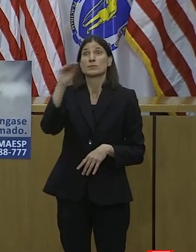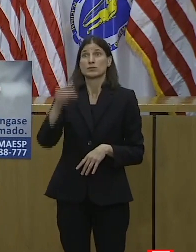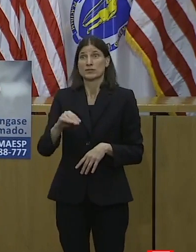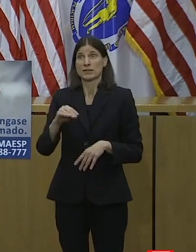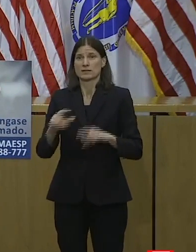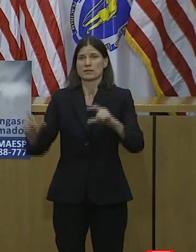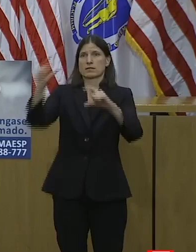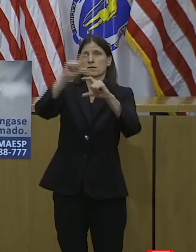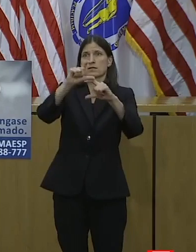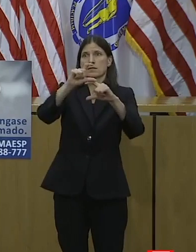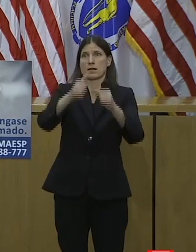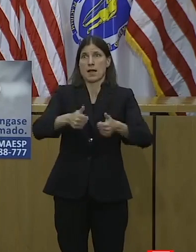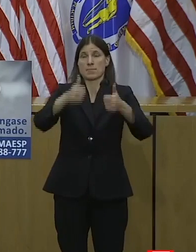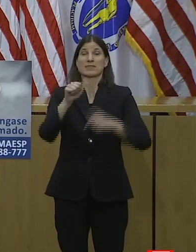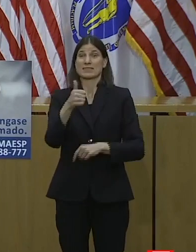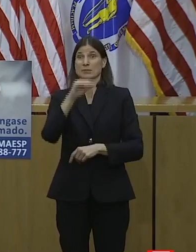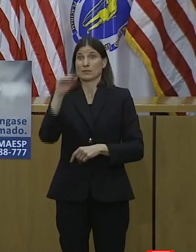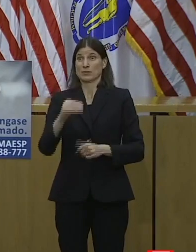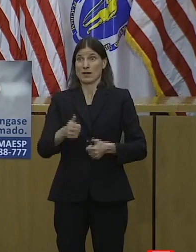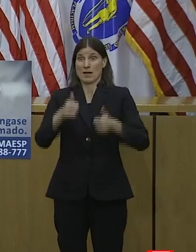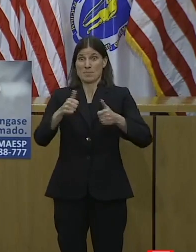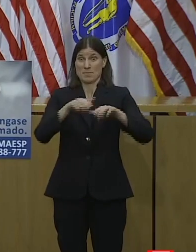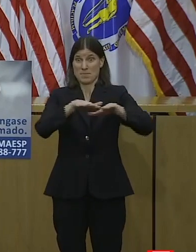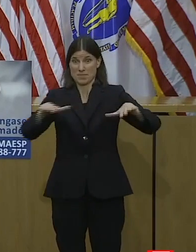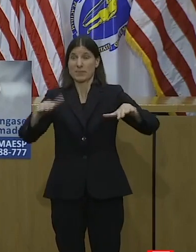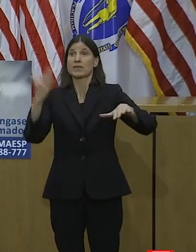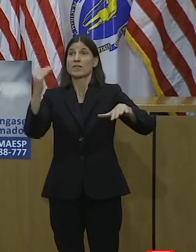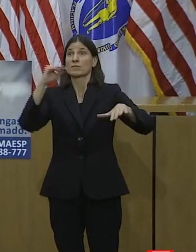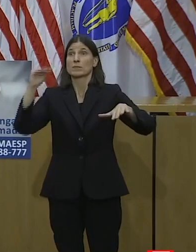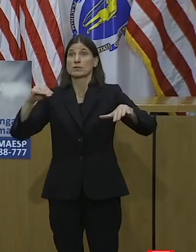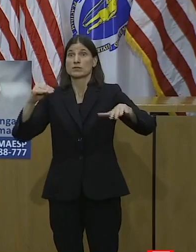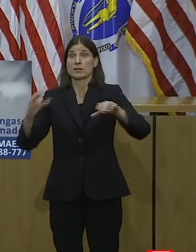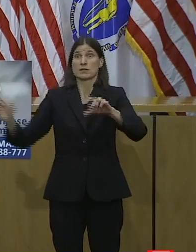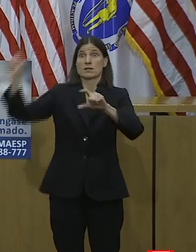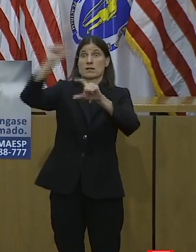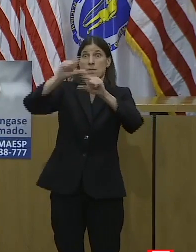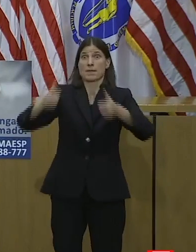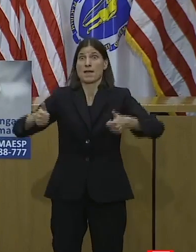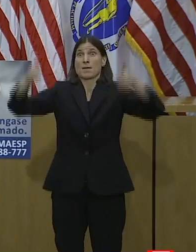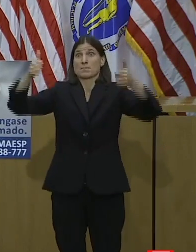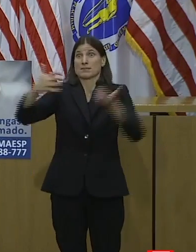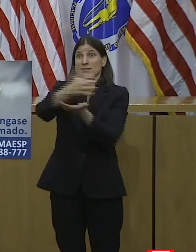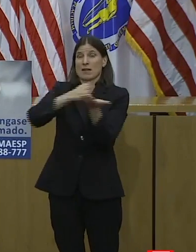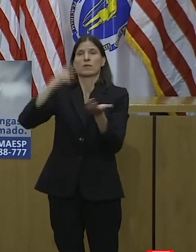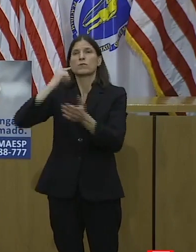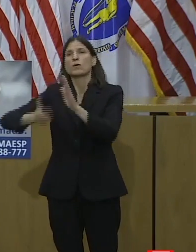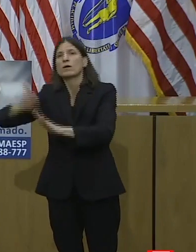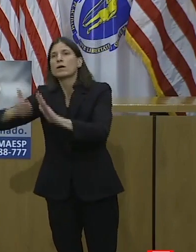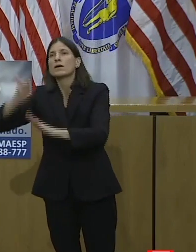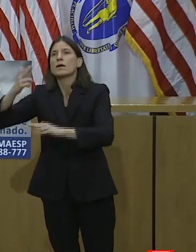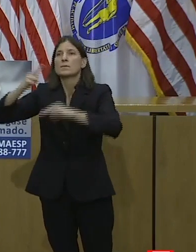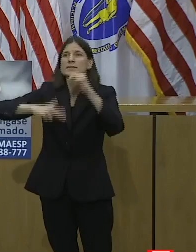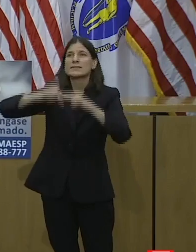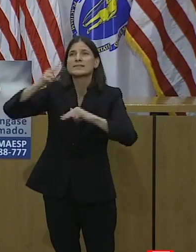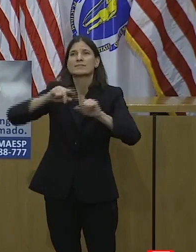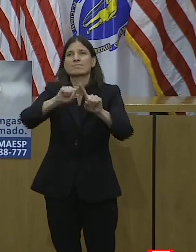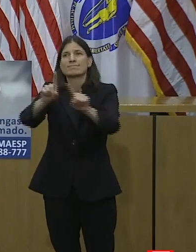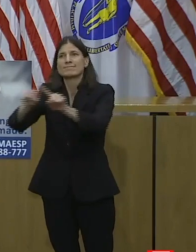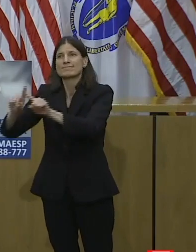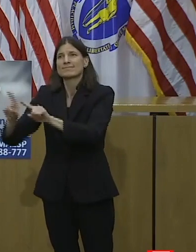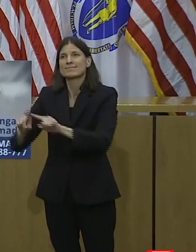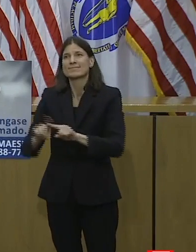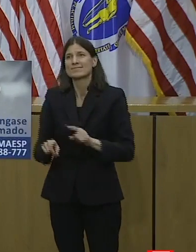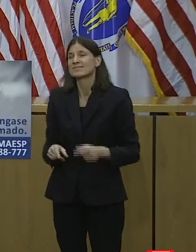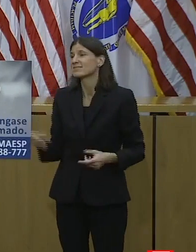be an attestation from the nursing homes in terms of how the costs are being spent, and that's why I'm saying quite publicly, we expect